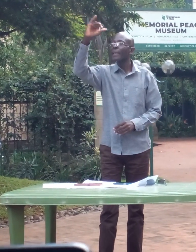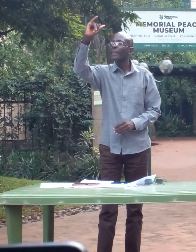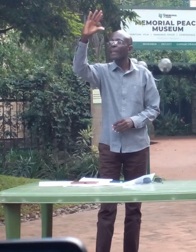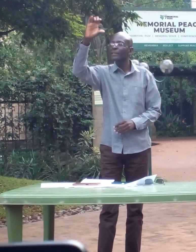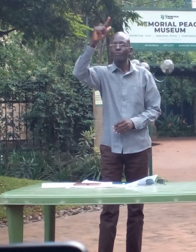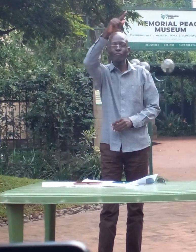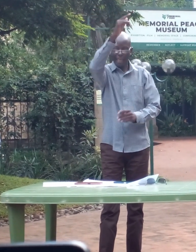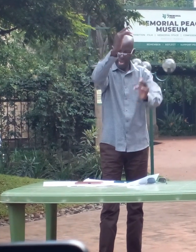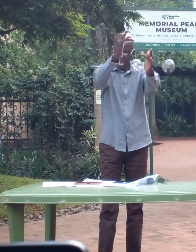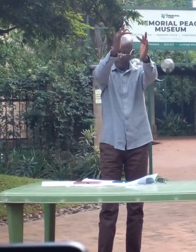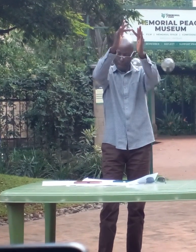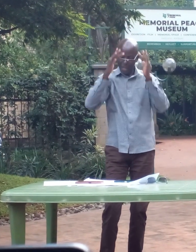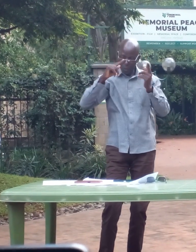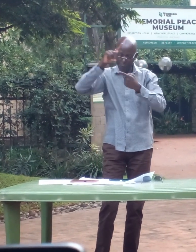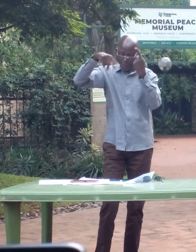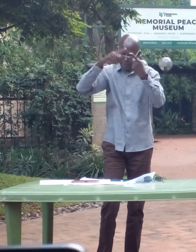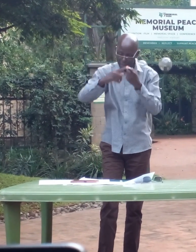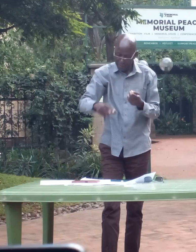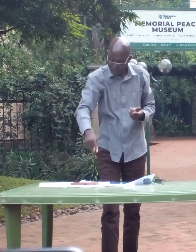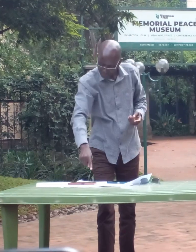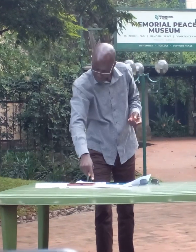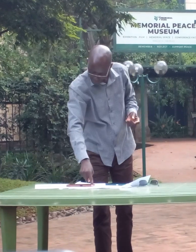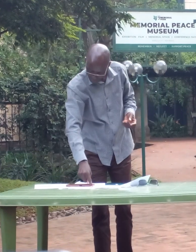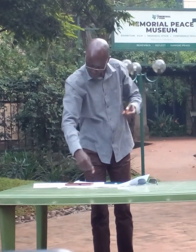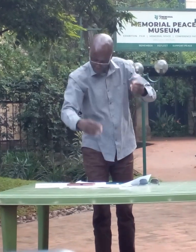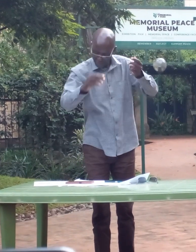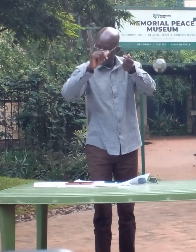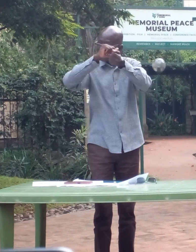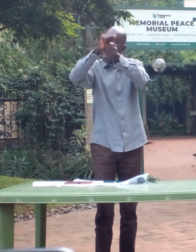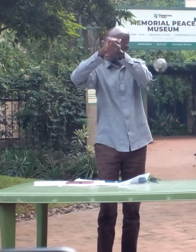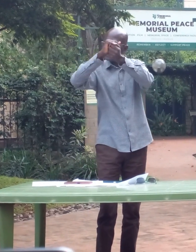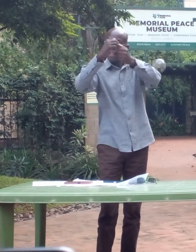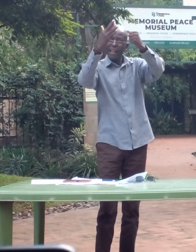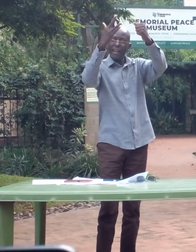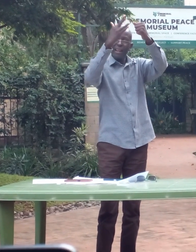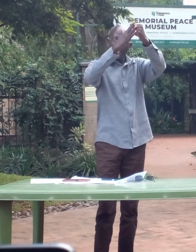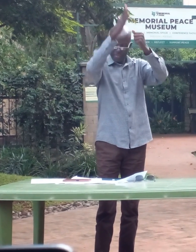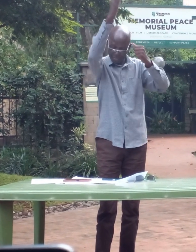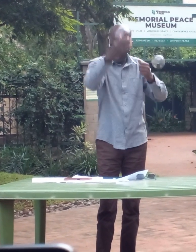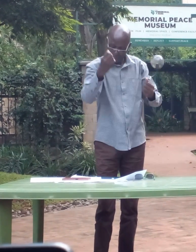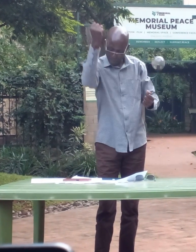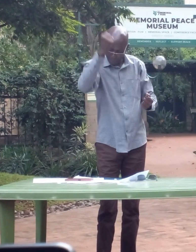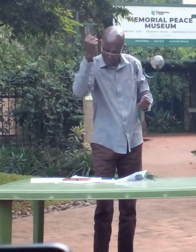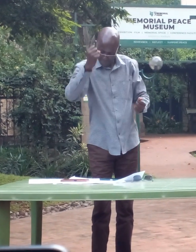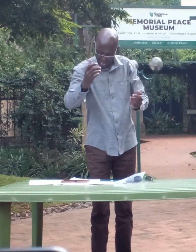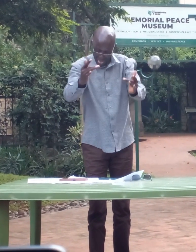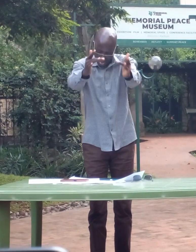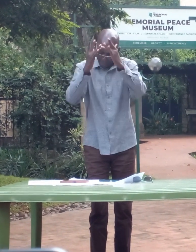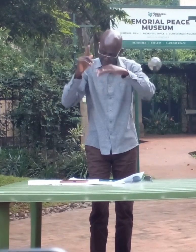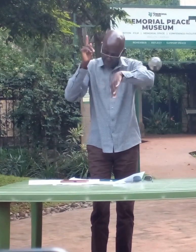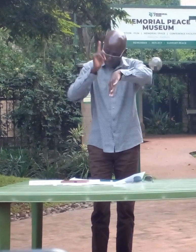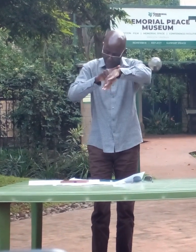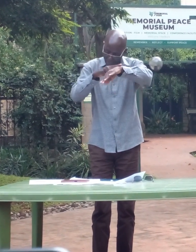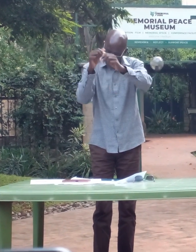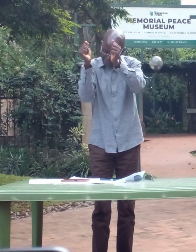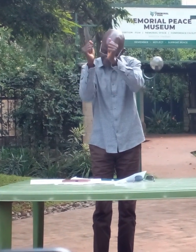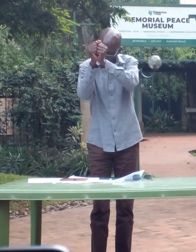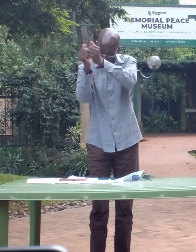on ICSD, they emailed us on Friday, the 9 May. They emailed us